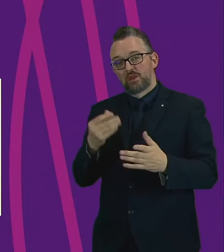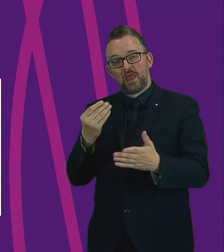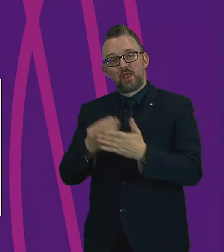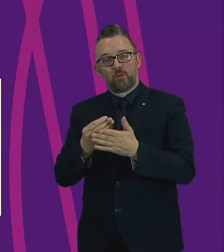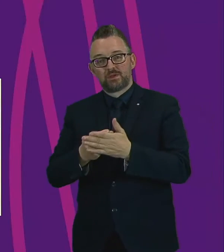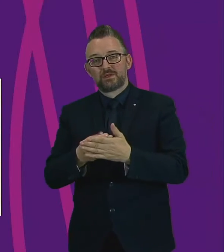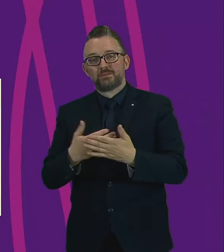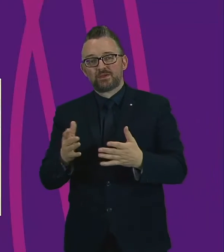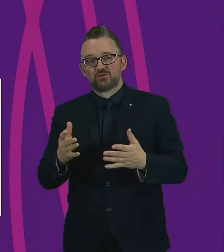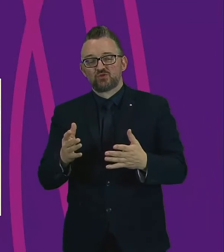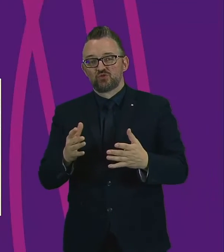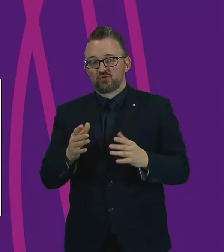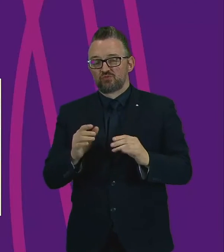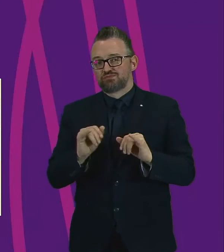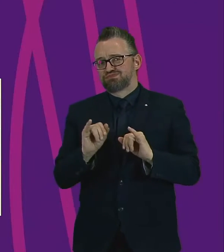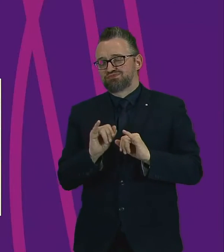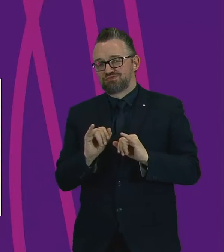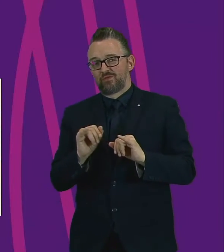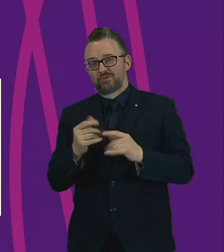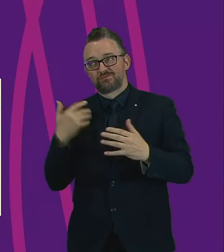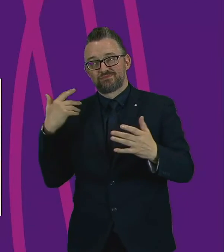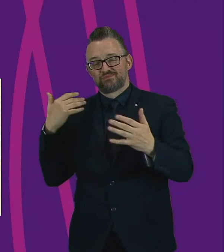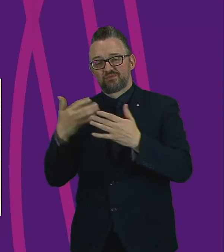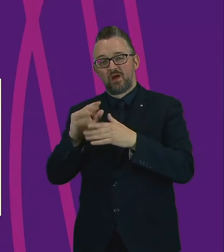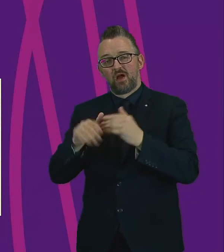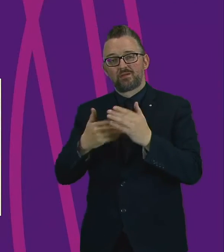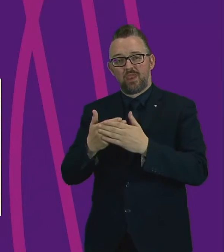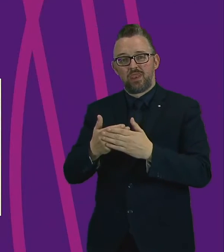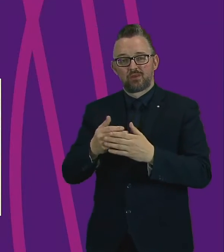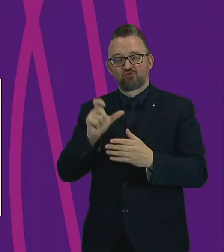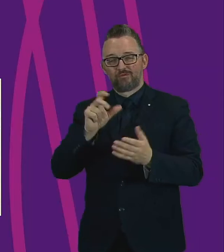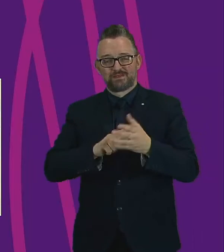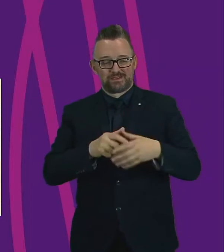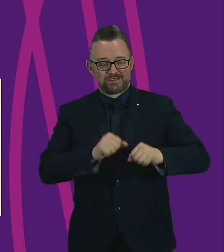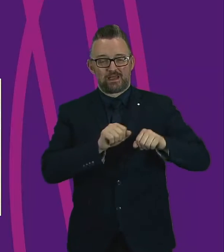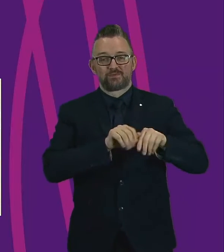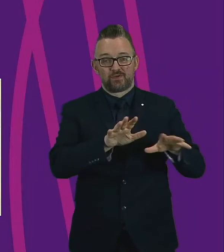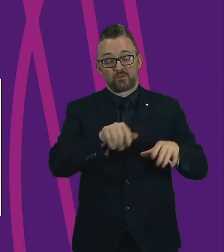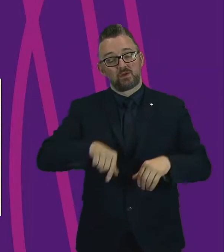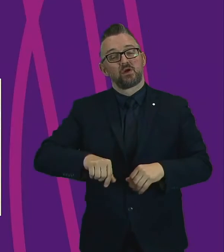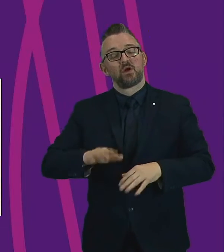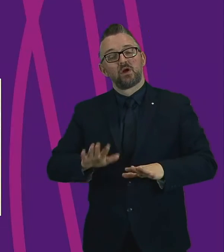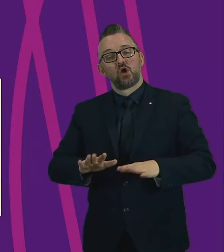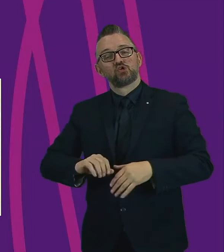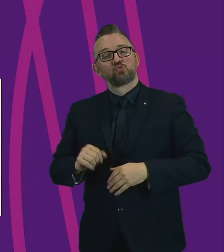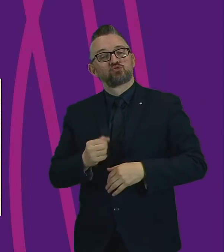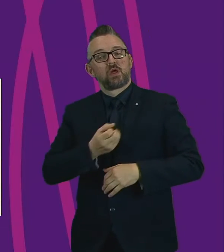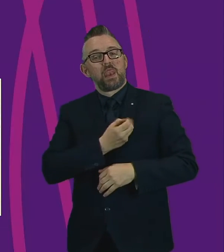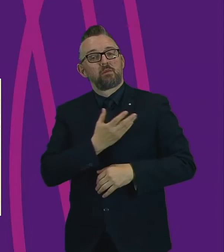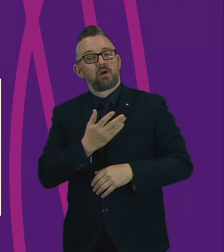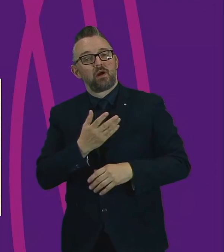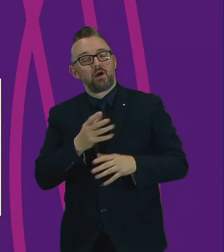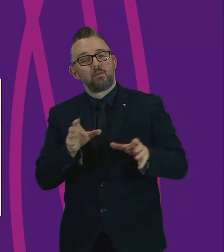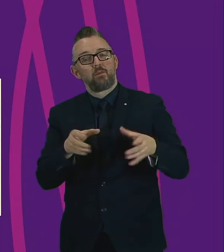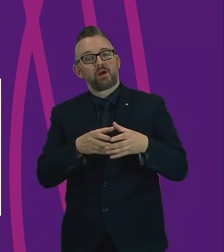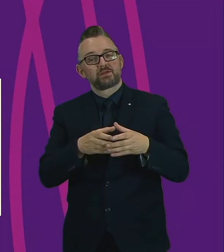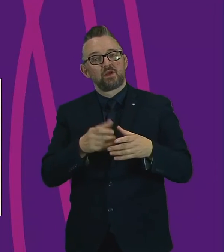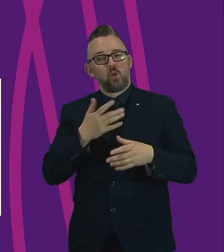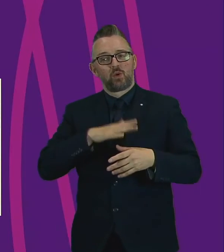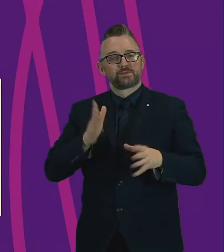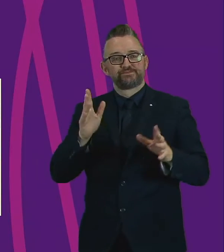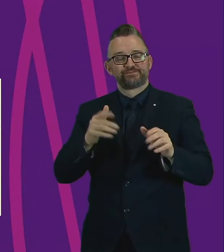for a long time before the pandemic took effect, and we in the Scottish Labour Party were continuously calling for an industrial